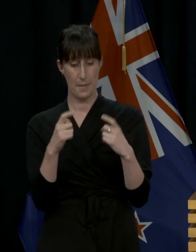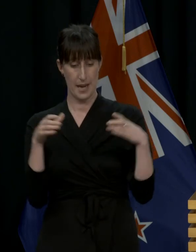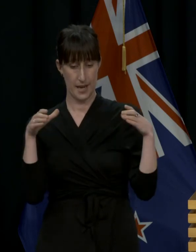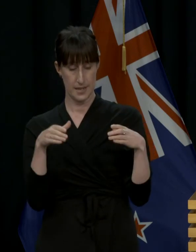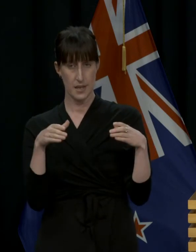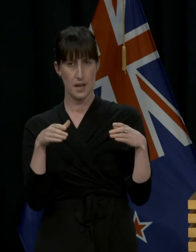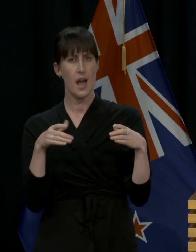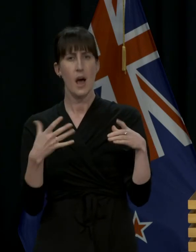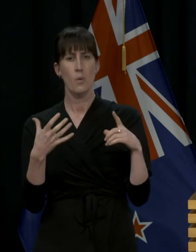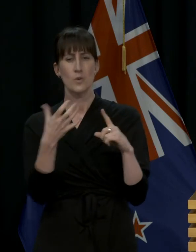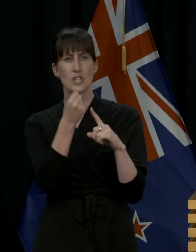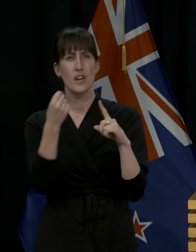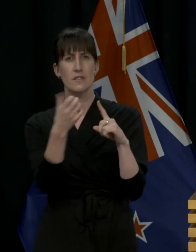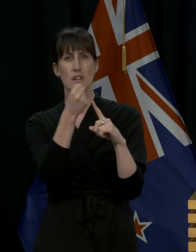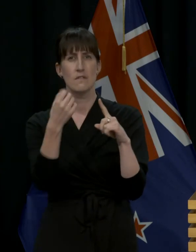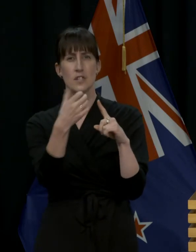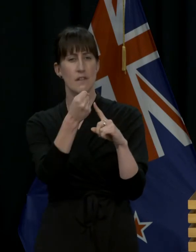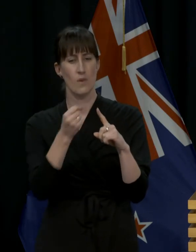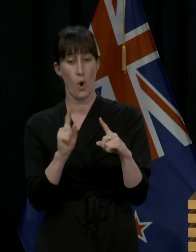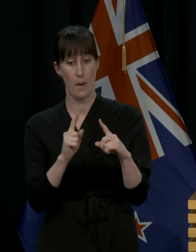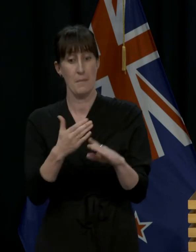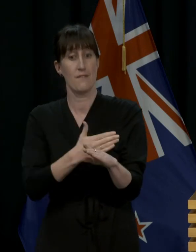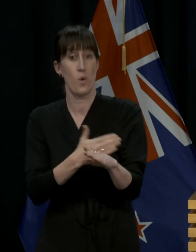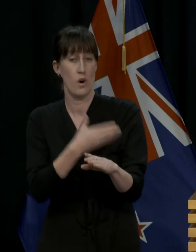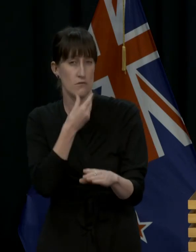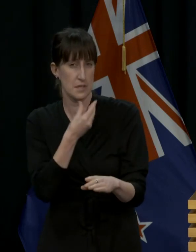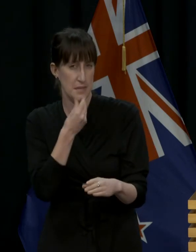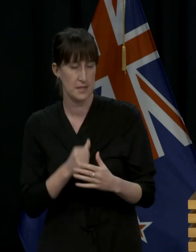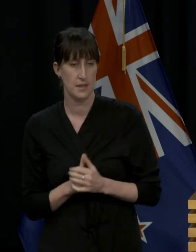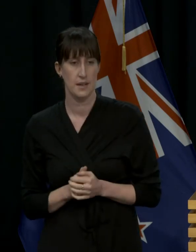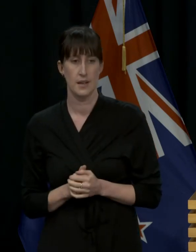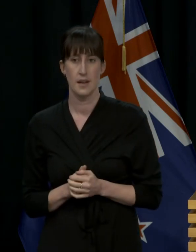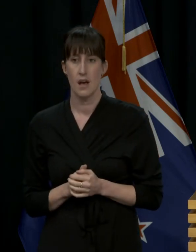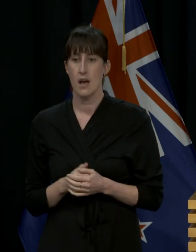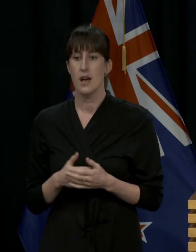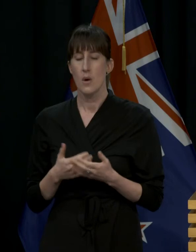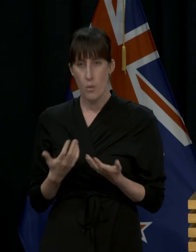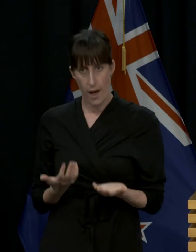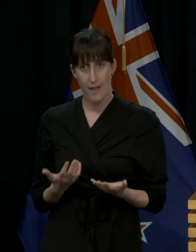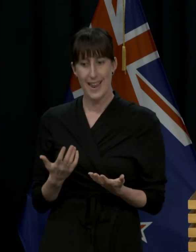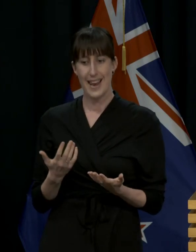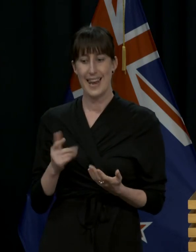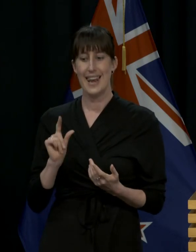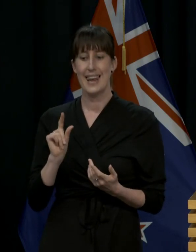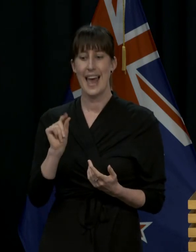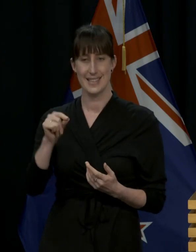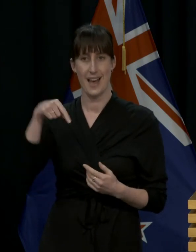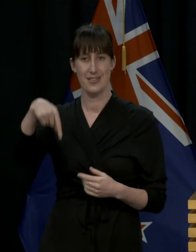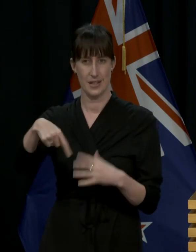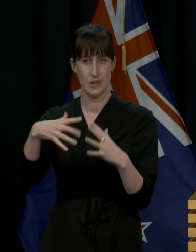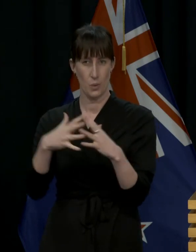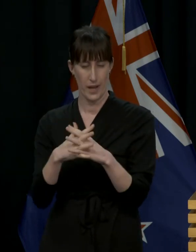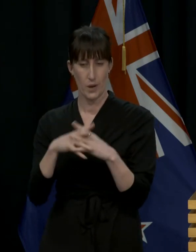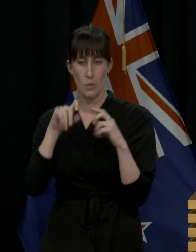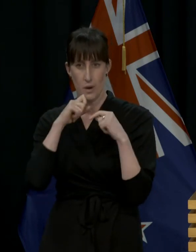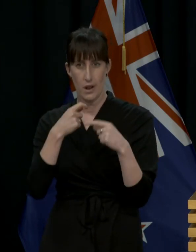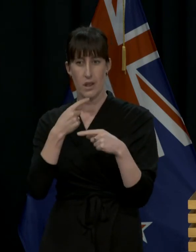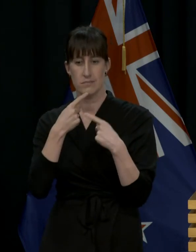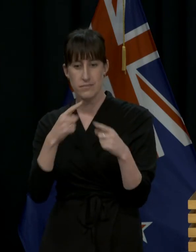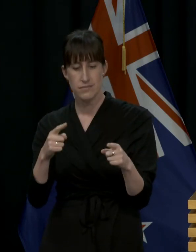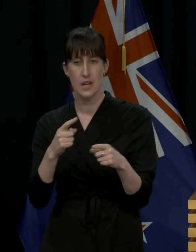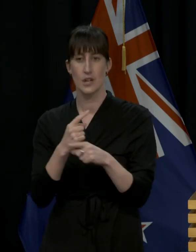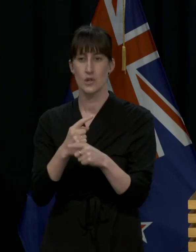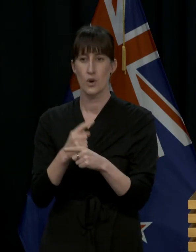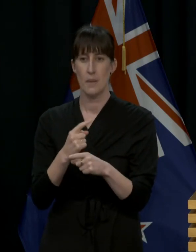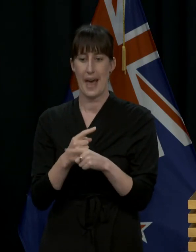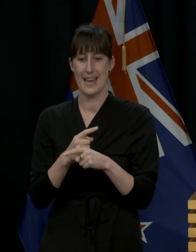accelerate the government's actions before Christmas? Yeah, and I'll actually be taking the opportunity later in this week to give a specific range of